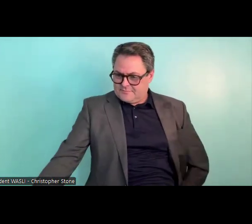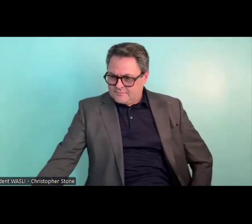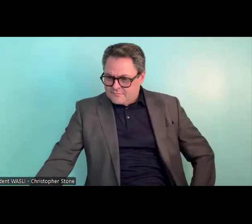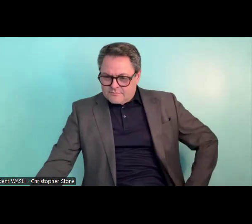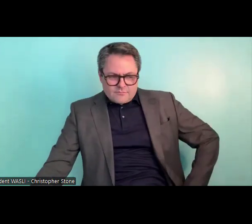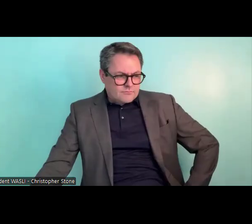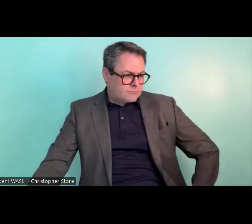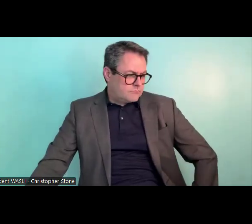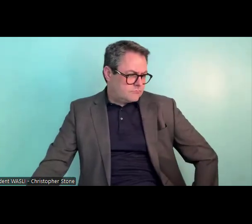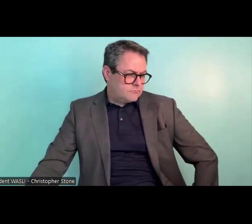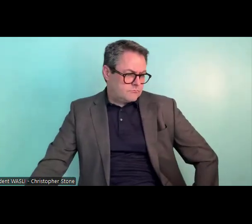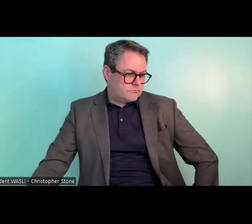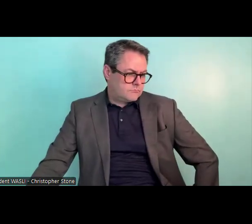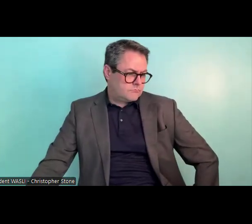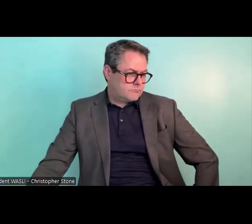much.